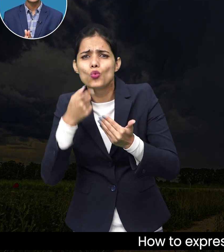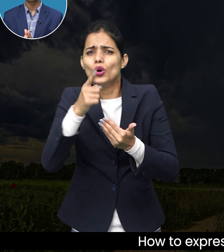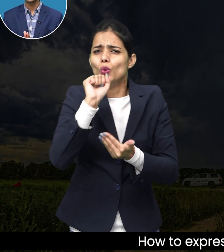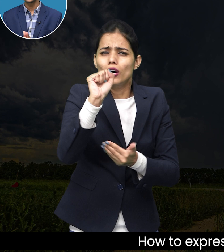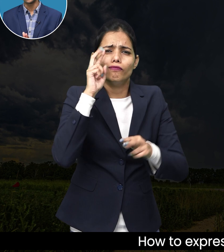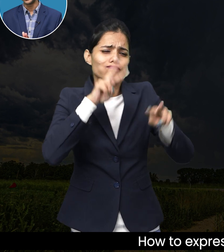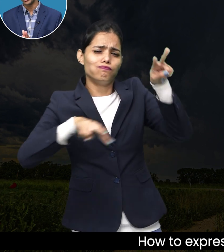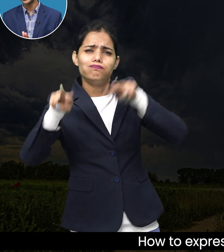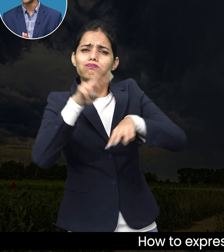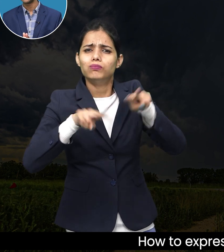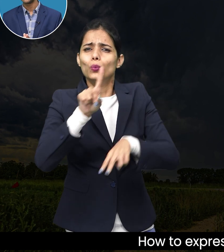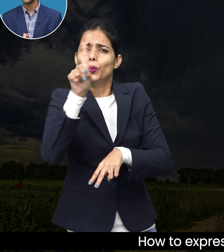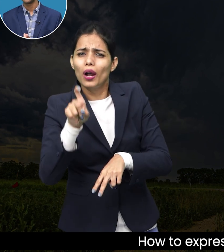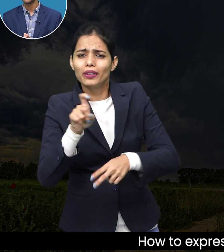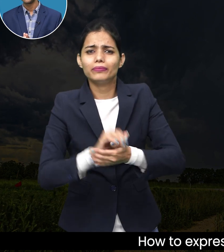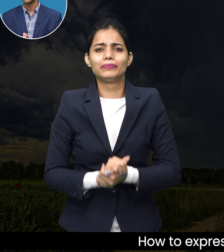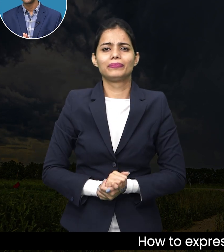How to express your observation?